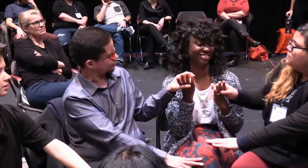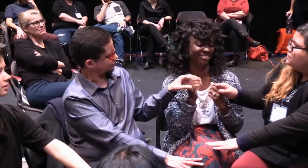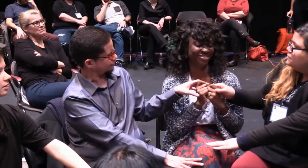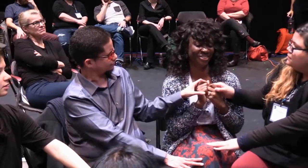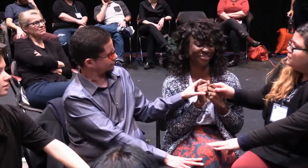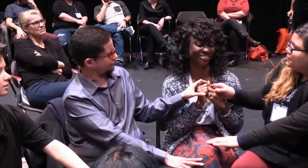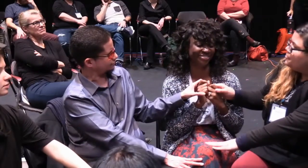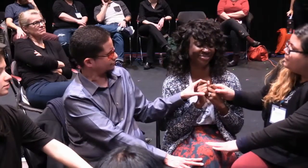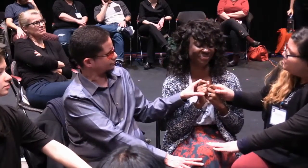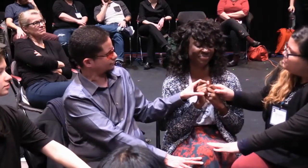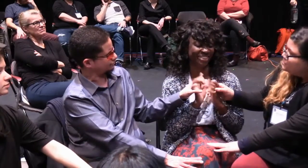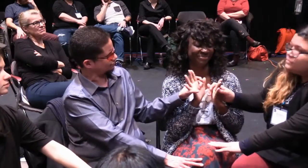So, yeah.